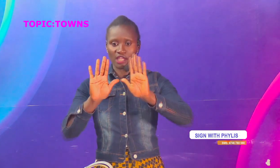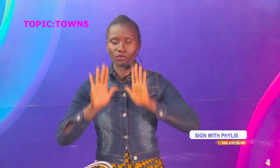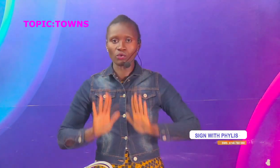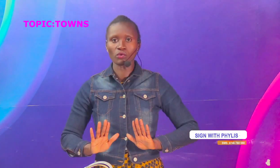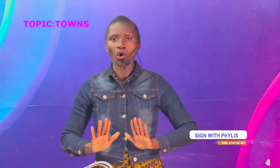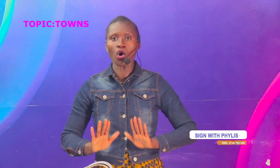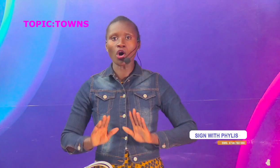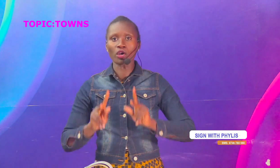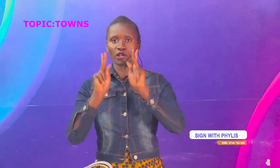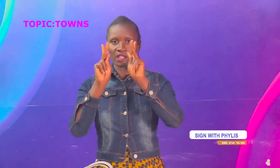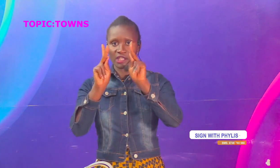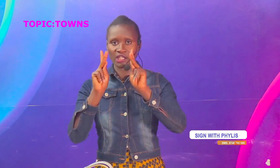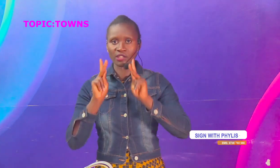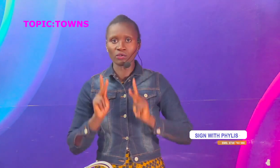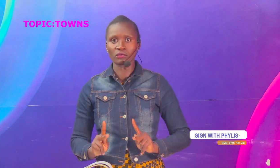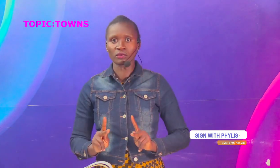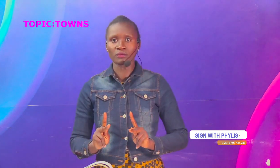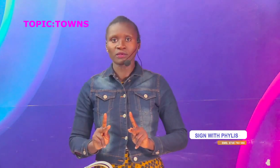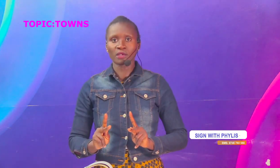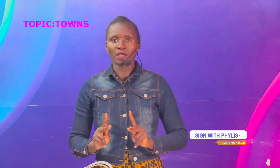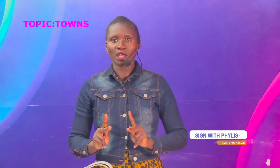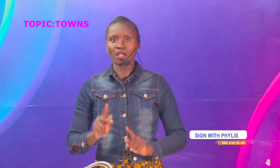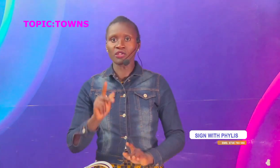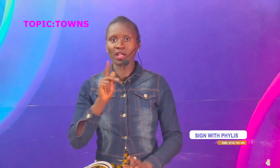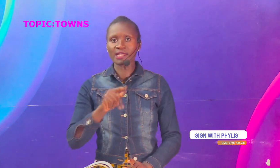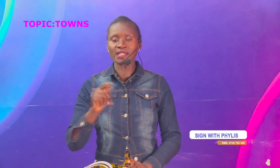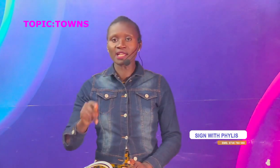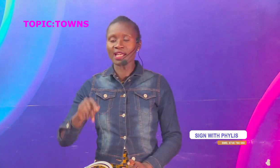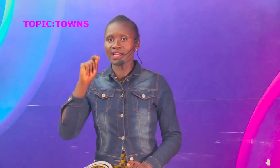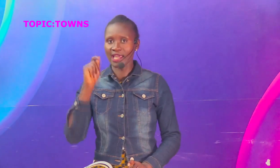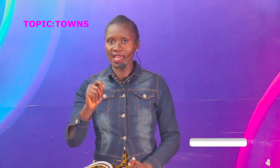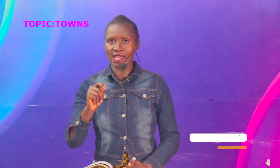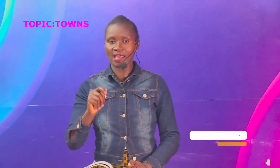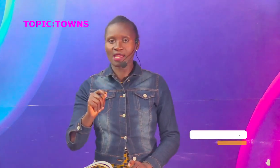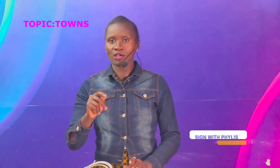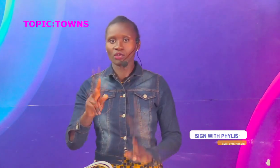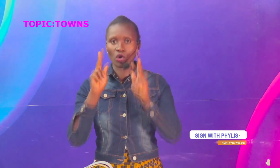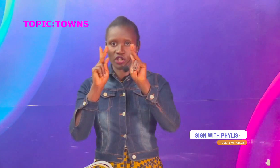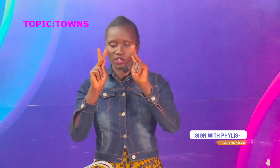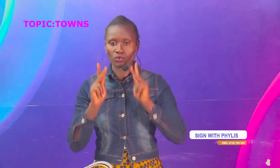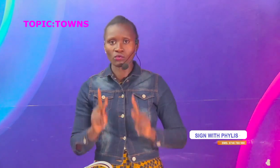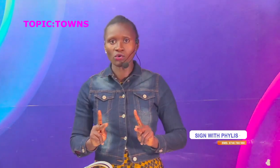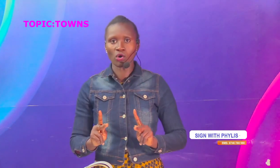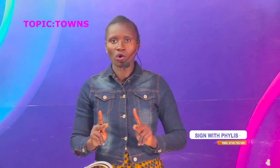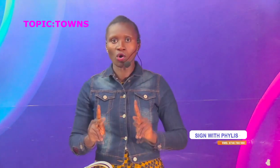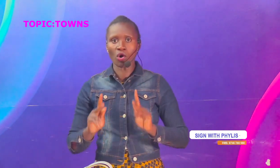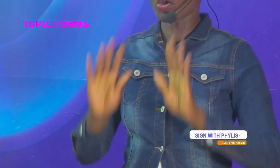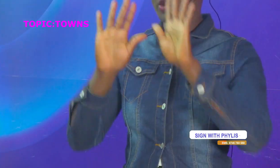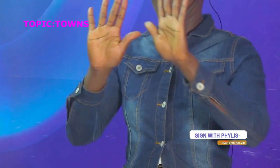Kisumu or Kisumu. Initializing letter K. So Kisumu or